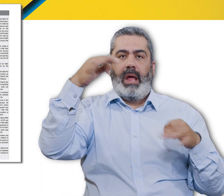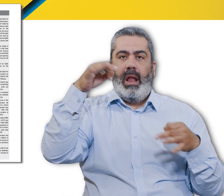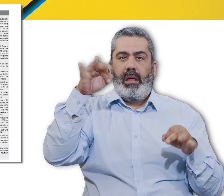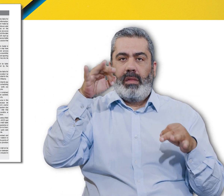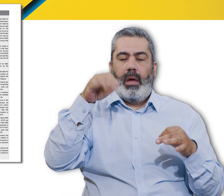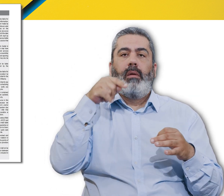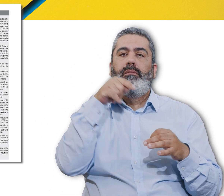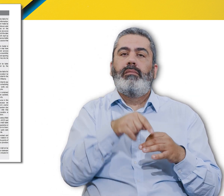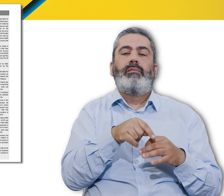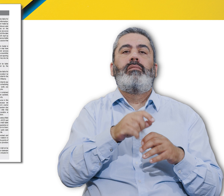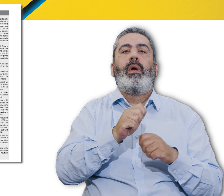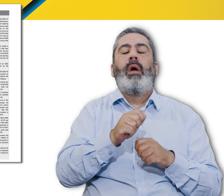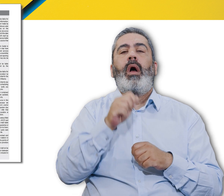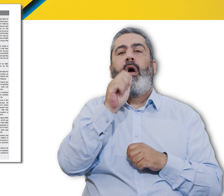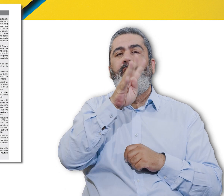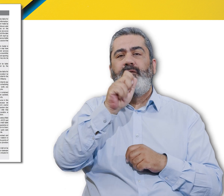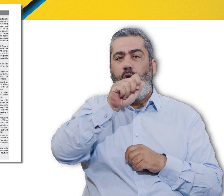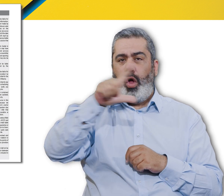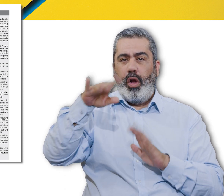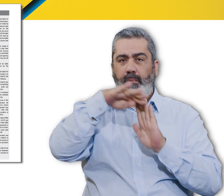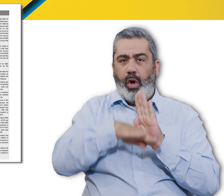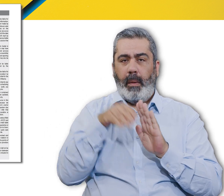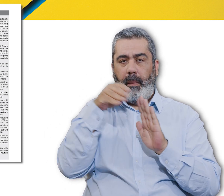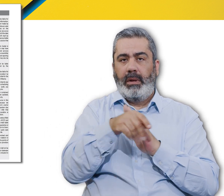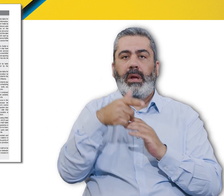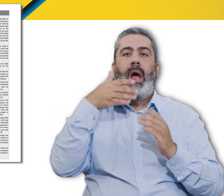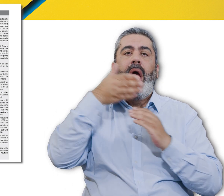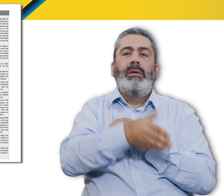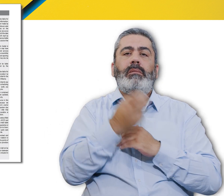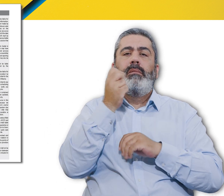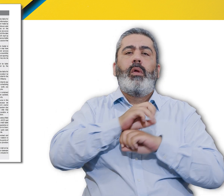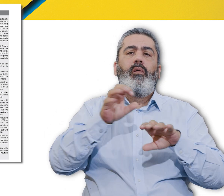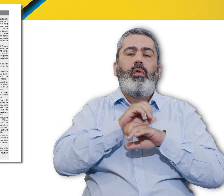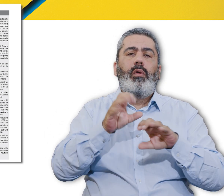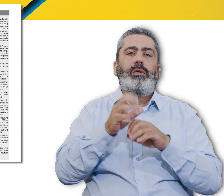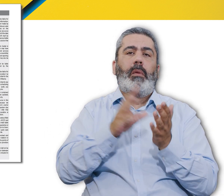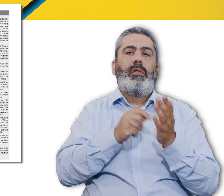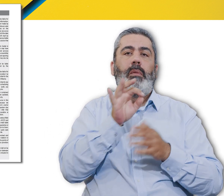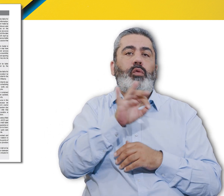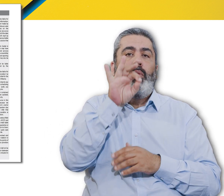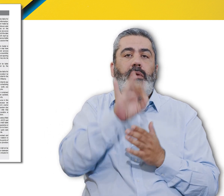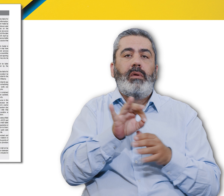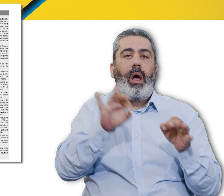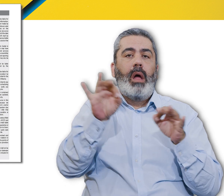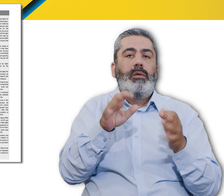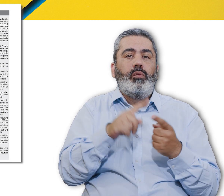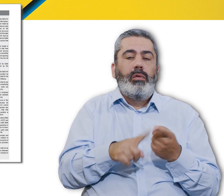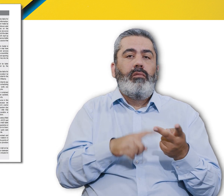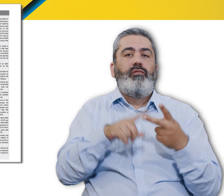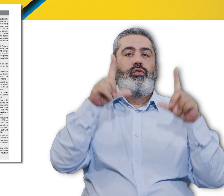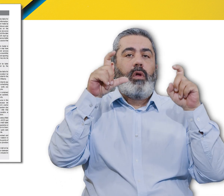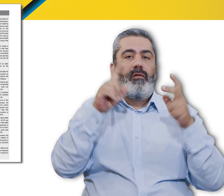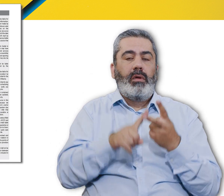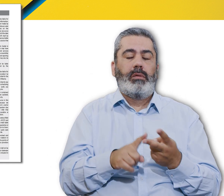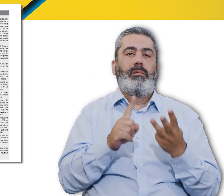scanning the QR code next to the description of a point of interest, and if your device has internet access, for instance, is